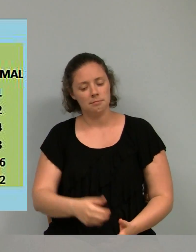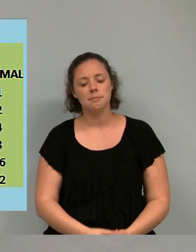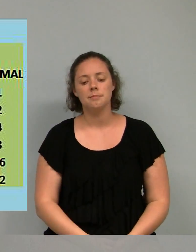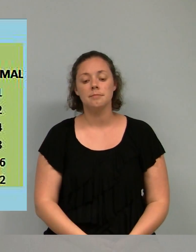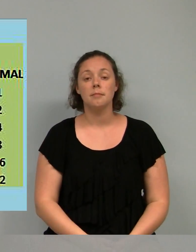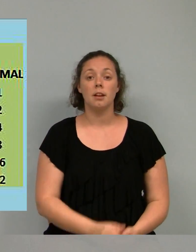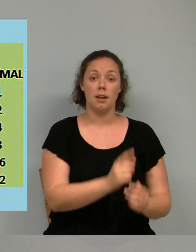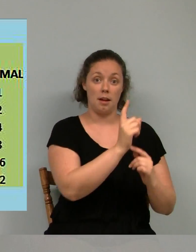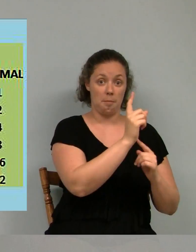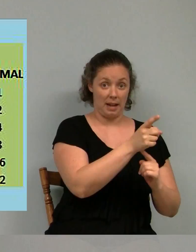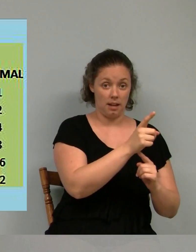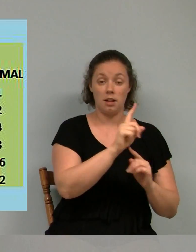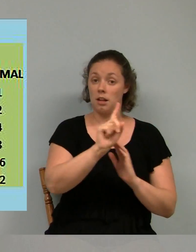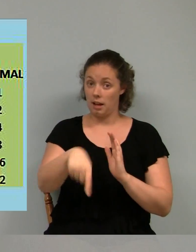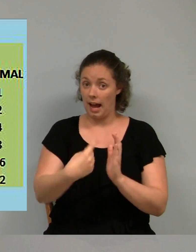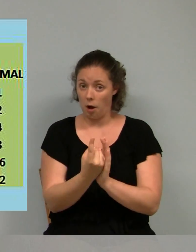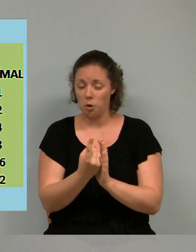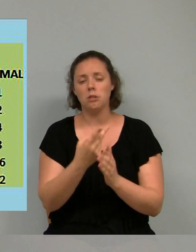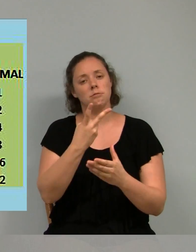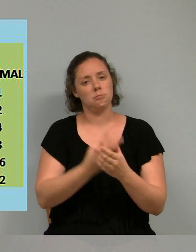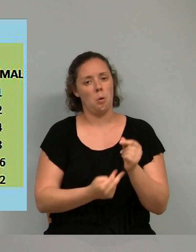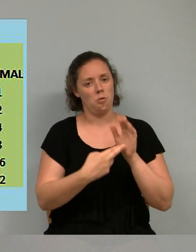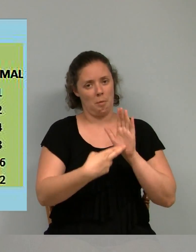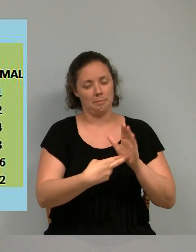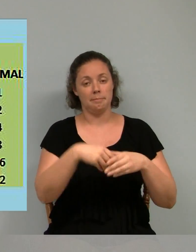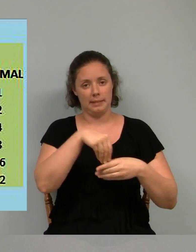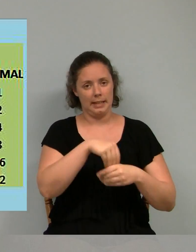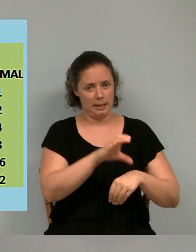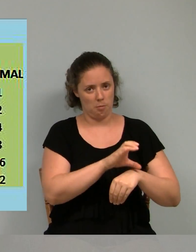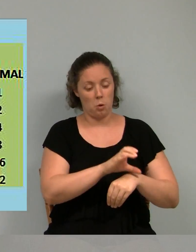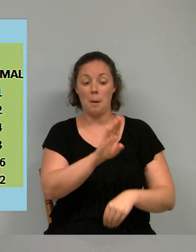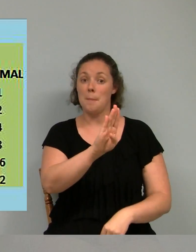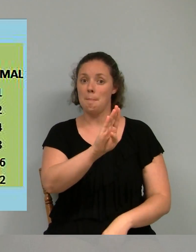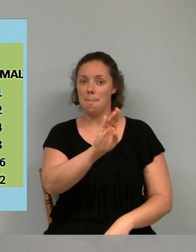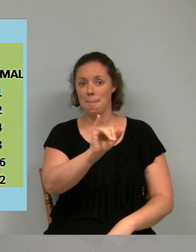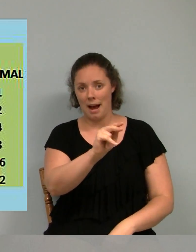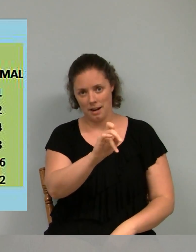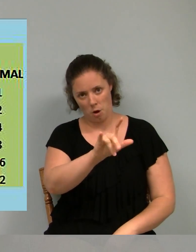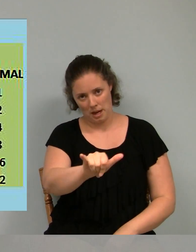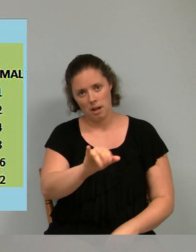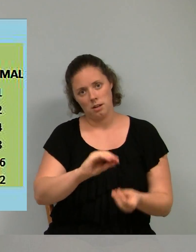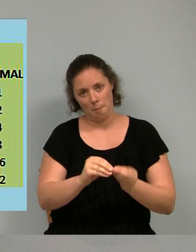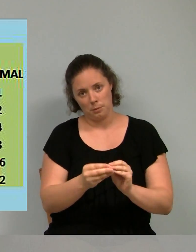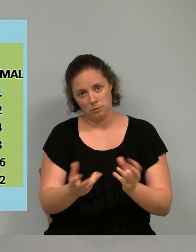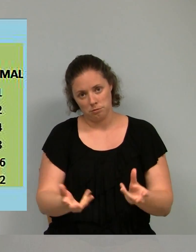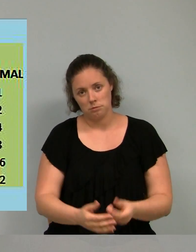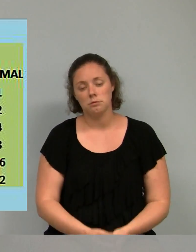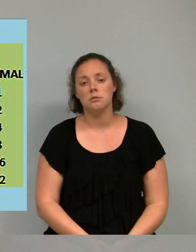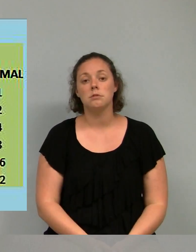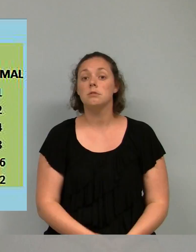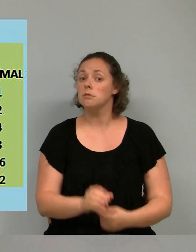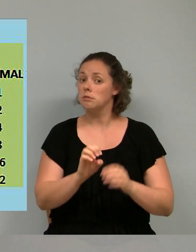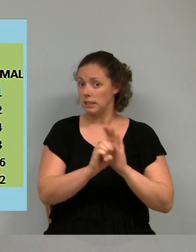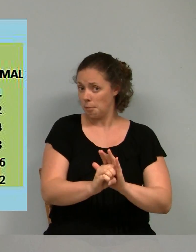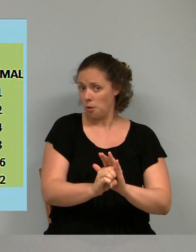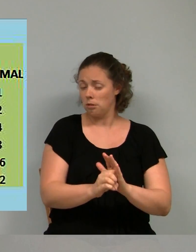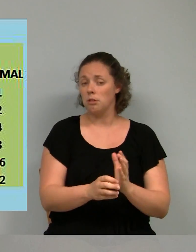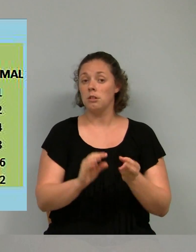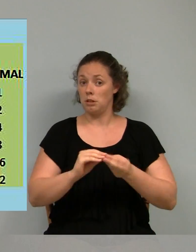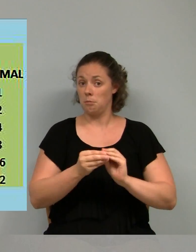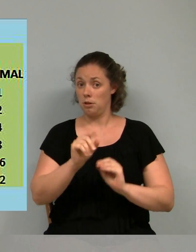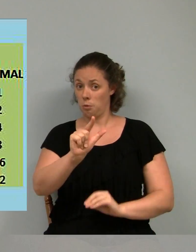The minute and hour are represented in the computer as binary numbers. For example, the